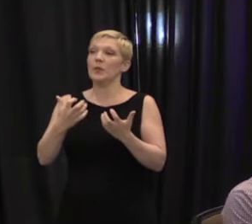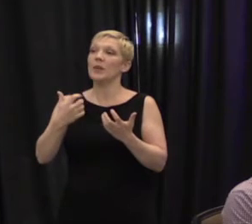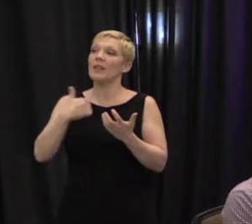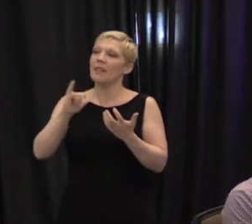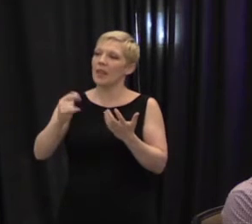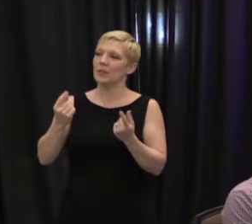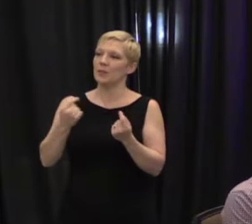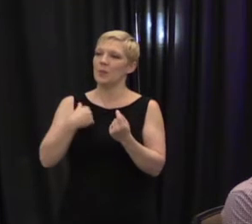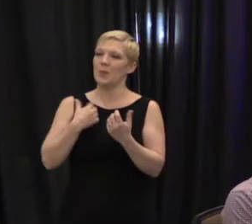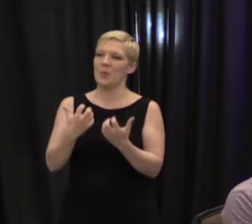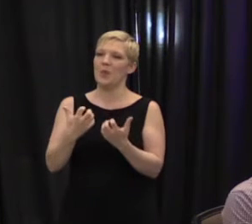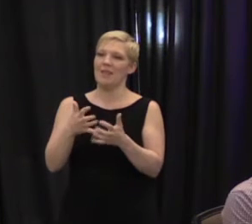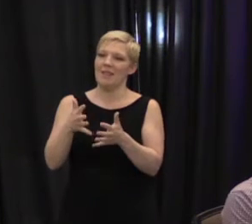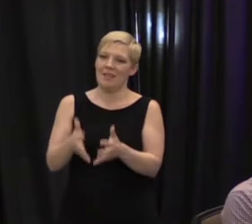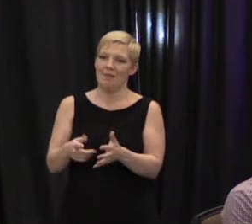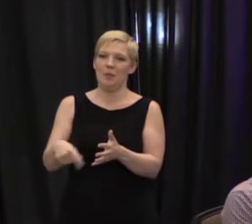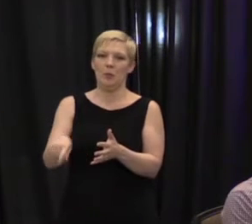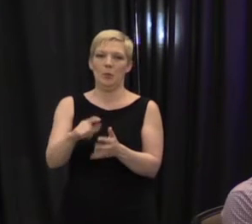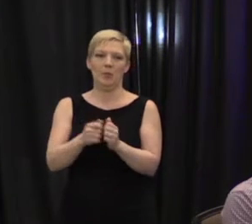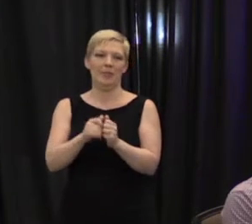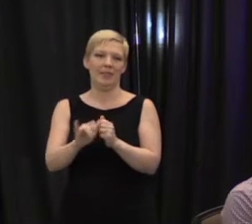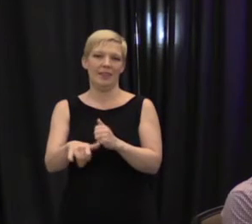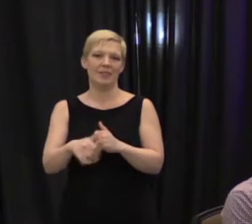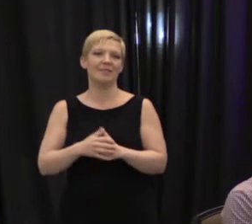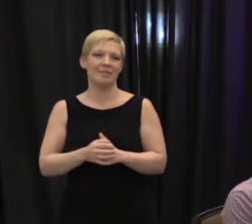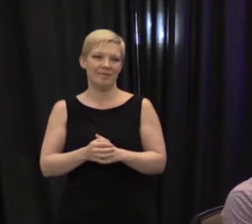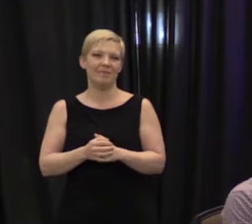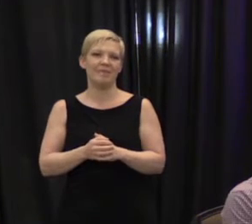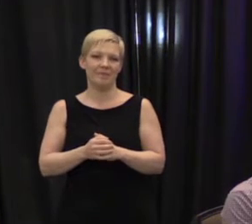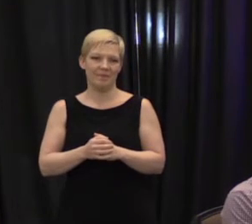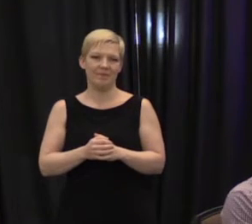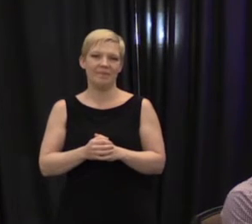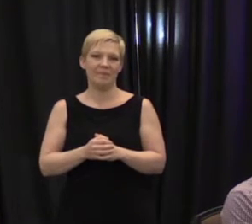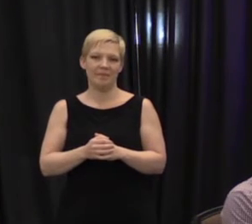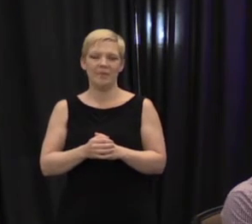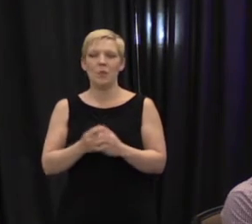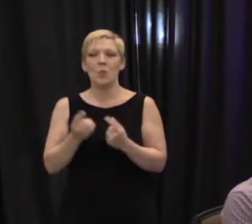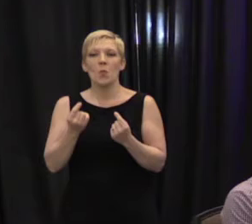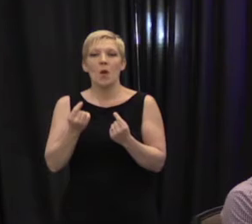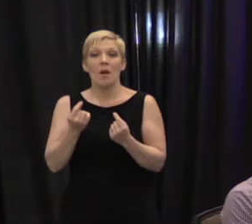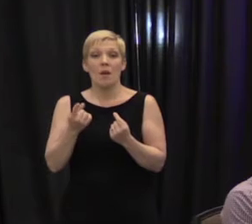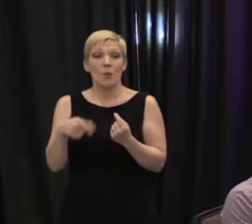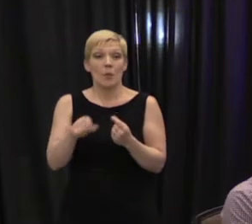to leave you all with. What can you do?